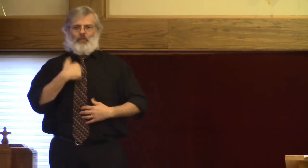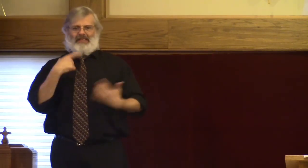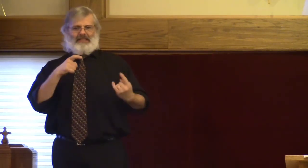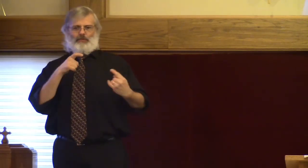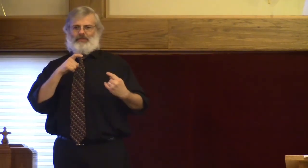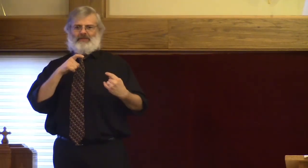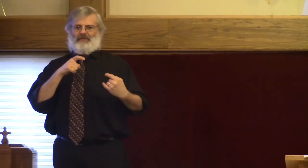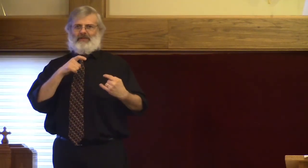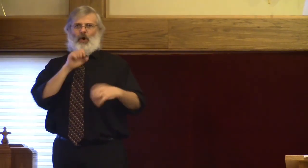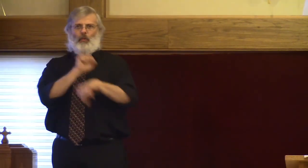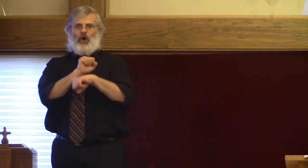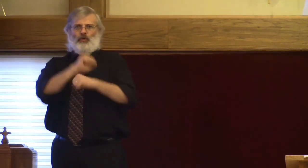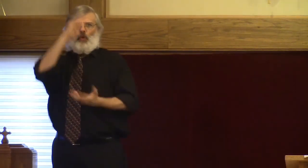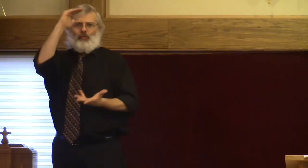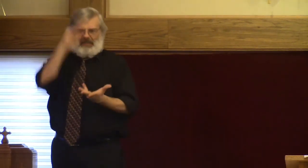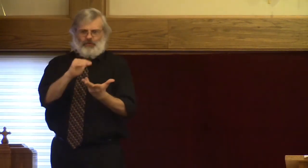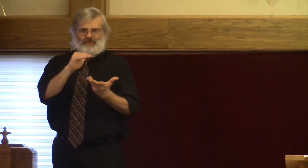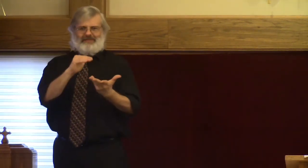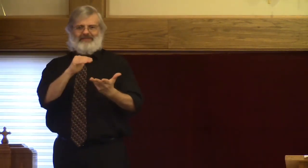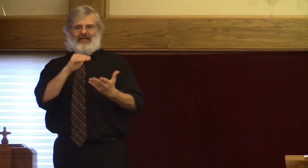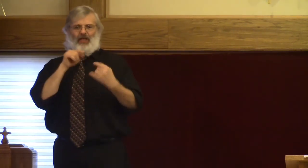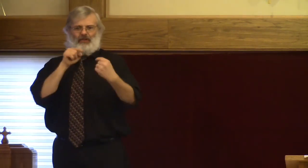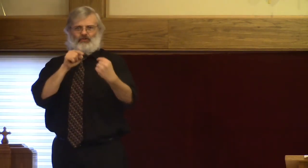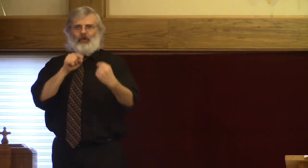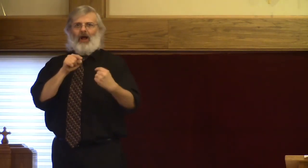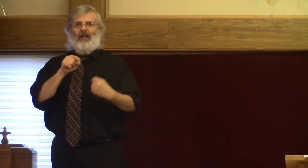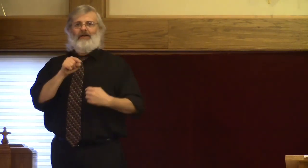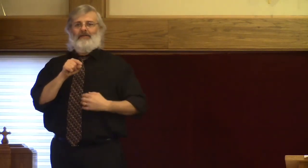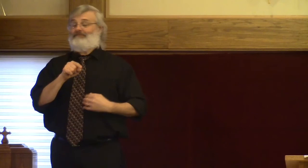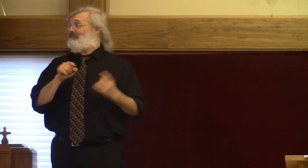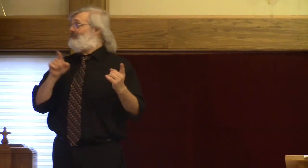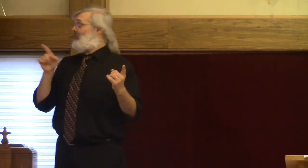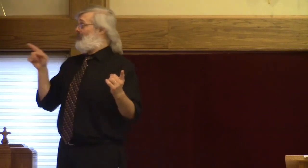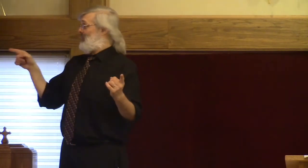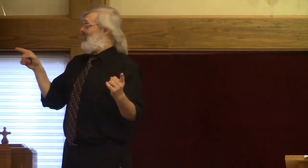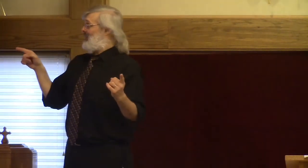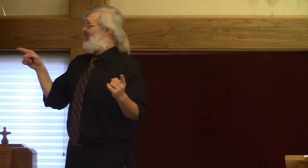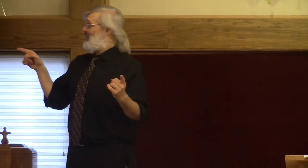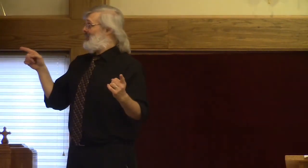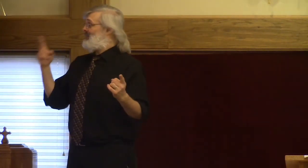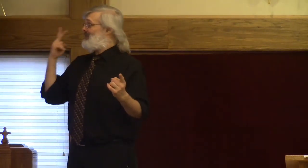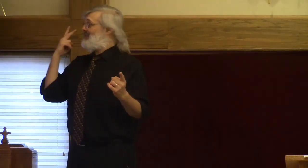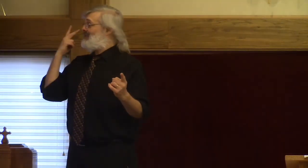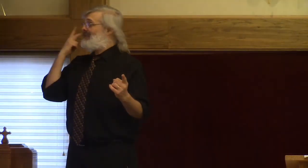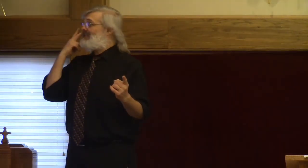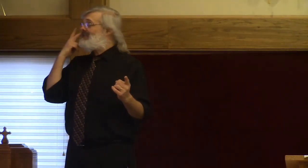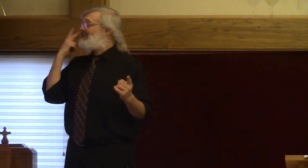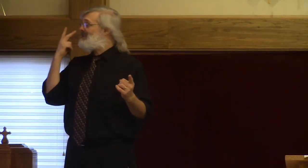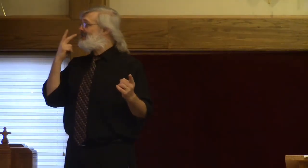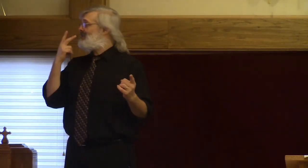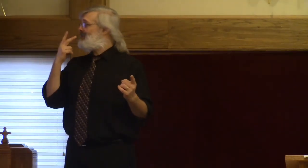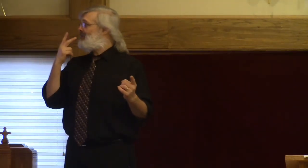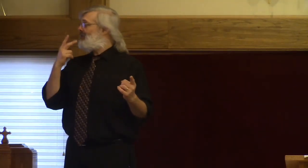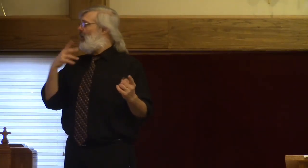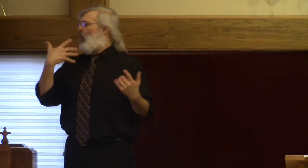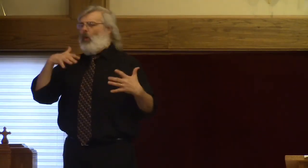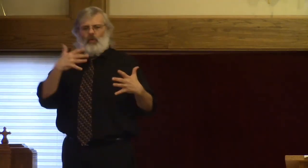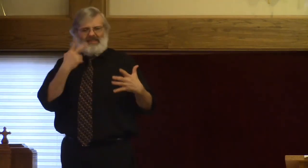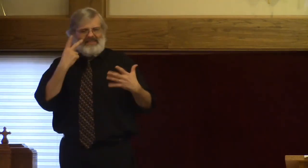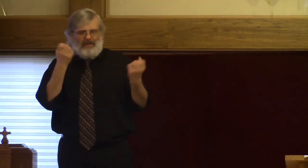of the human community. We're watching a horrible dropout rate in the ministry today. Most people don't